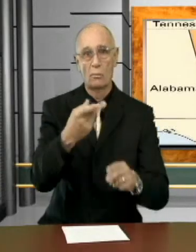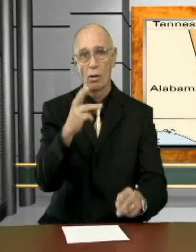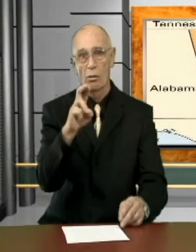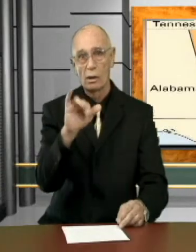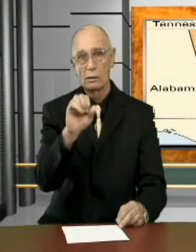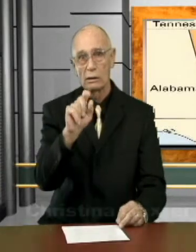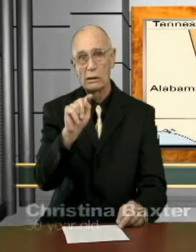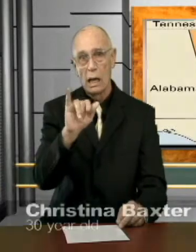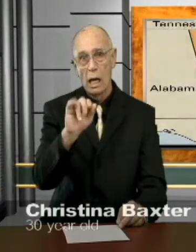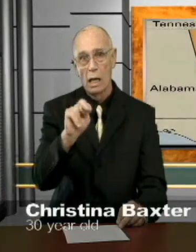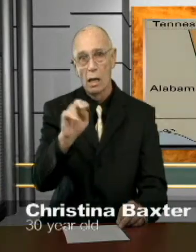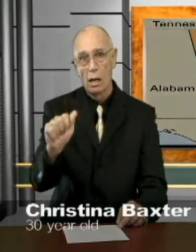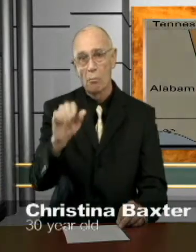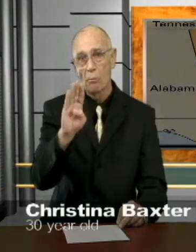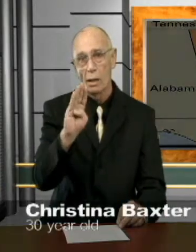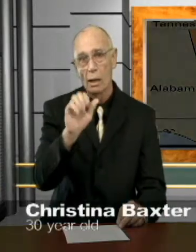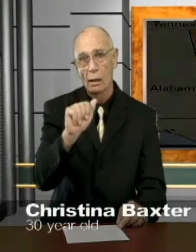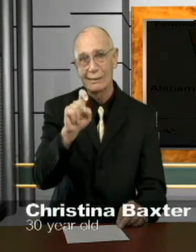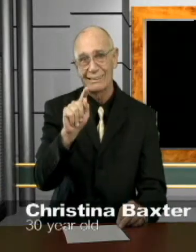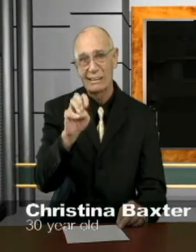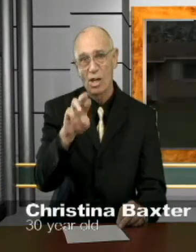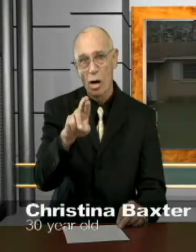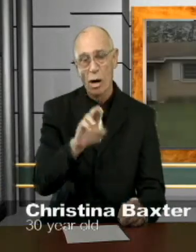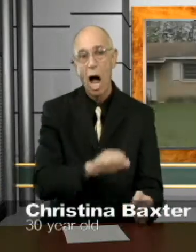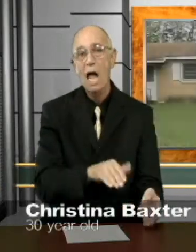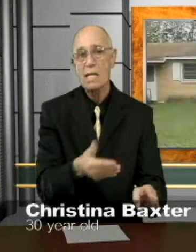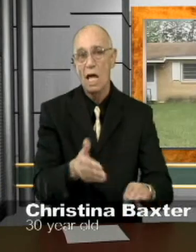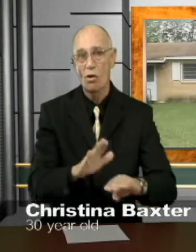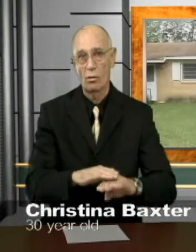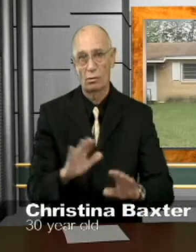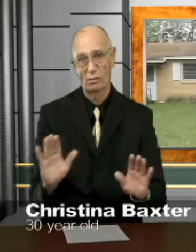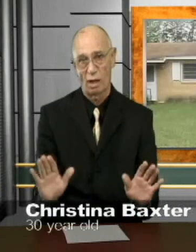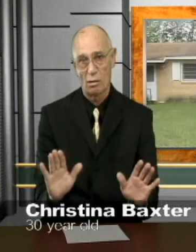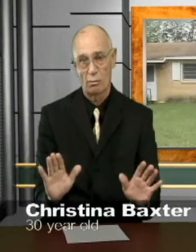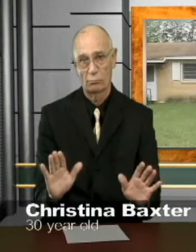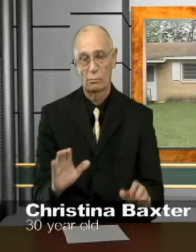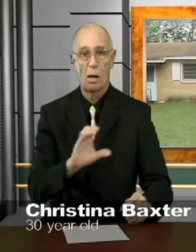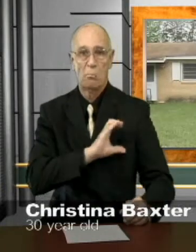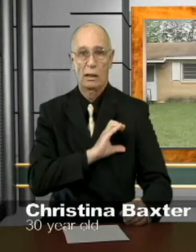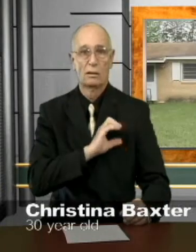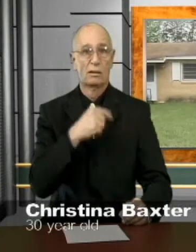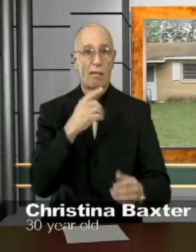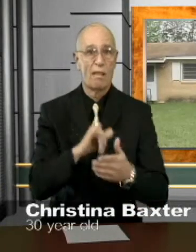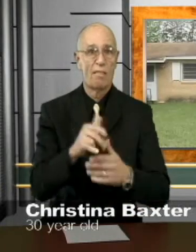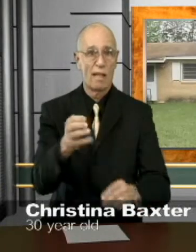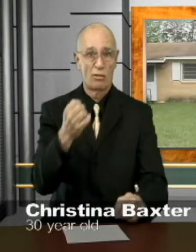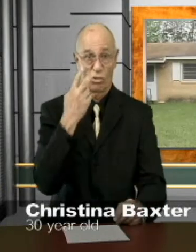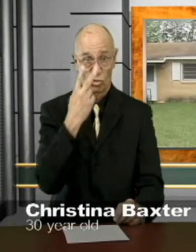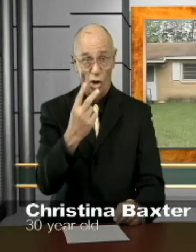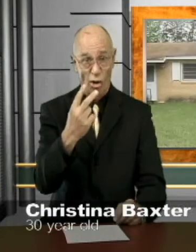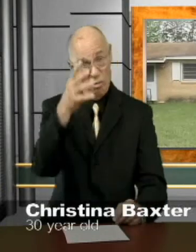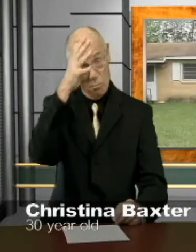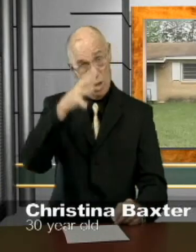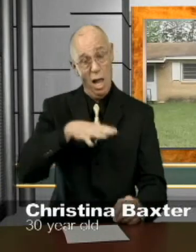Christina Baxter dead on Sunday. Deputies say they saw Buell